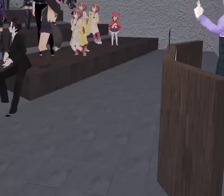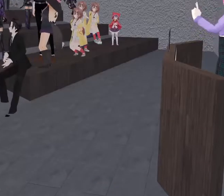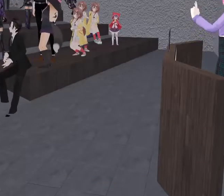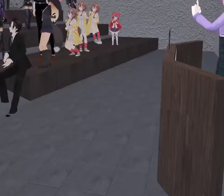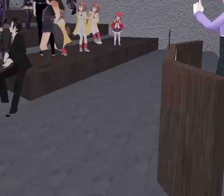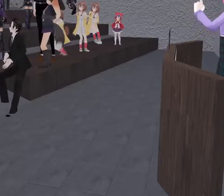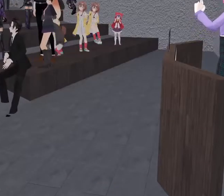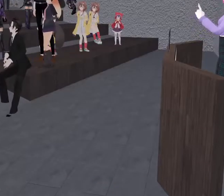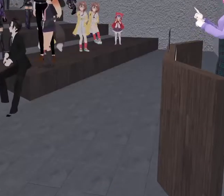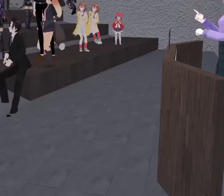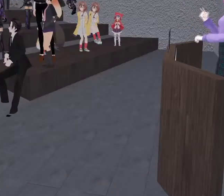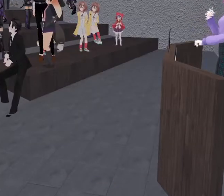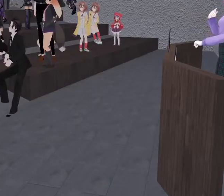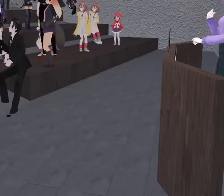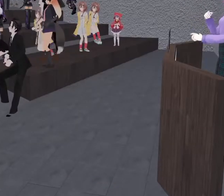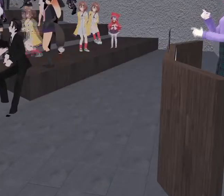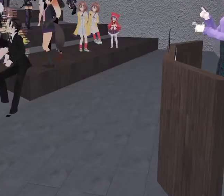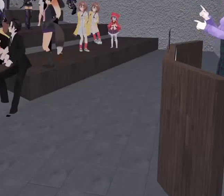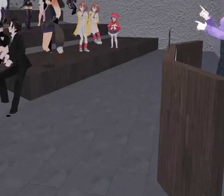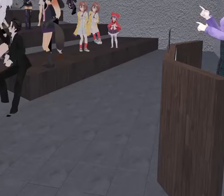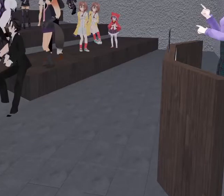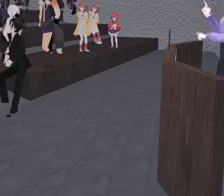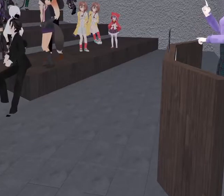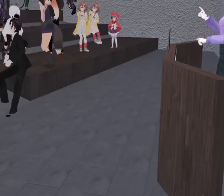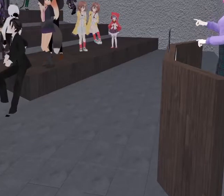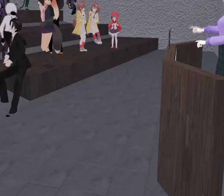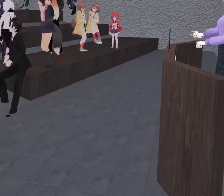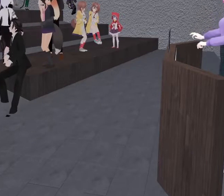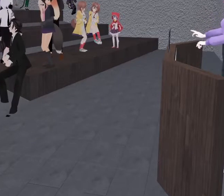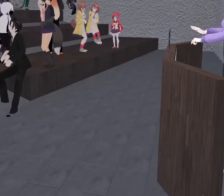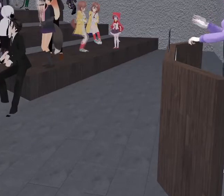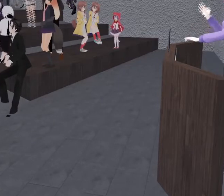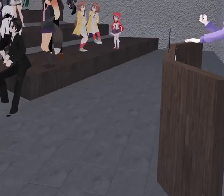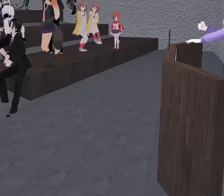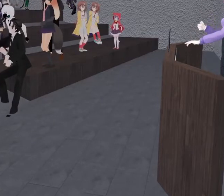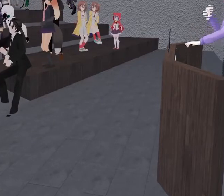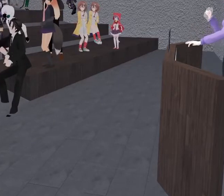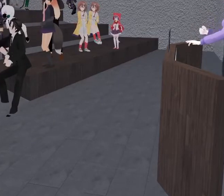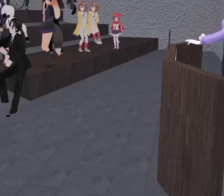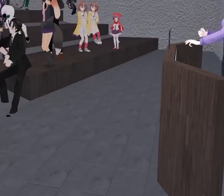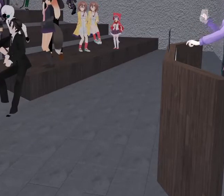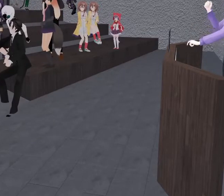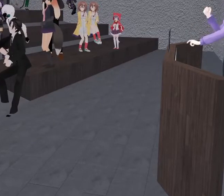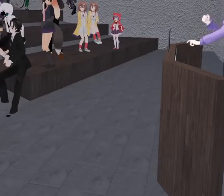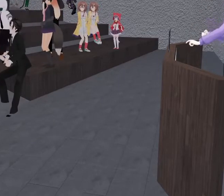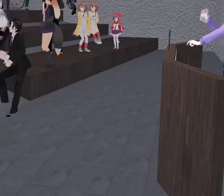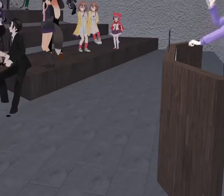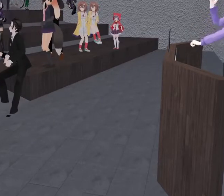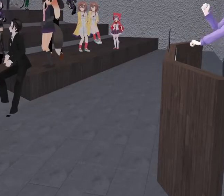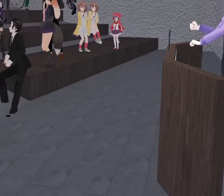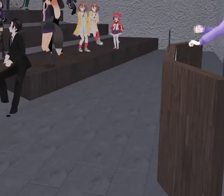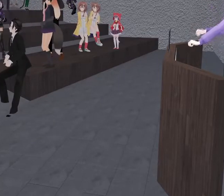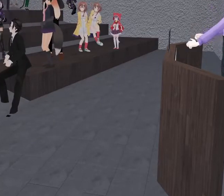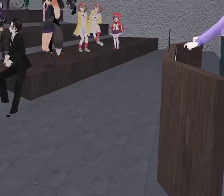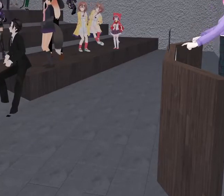Alright, get up next to each other. I'm gonna say rock, paper, scissors. You go on, shoot. Ready? Rock, paper, scissors, shoot!